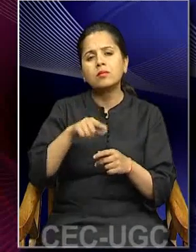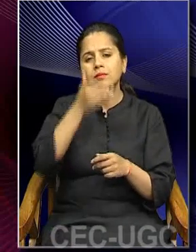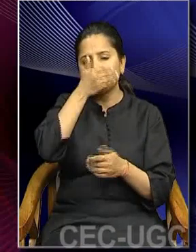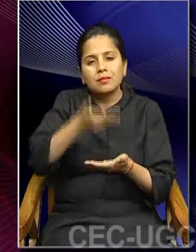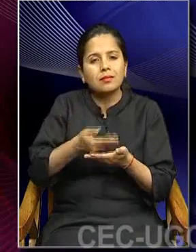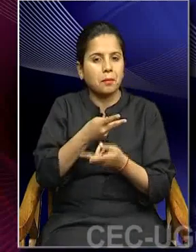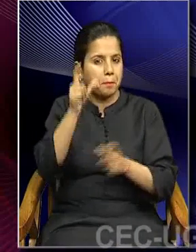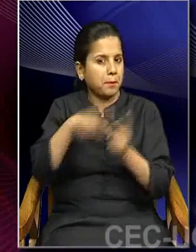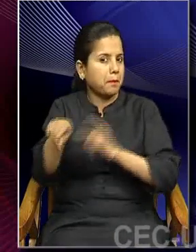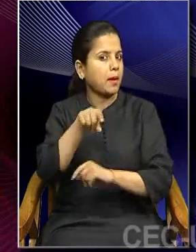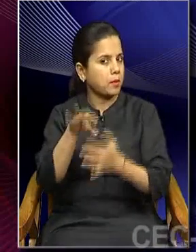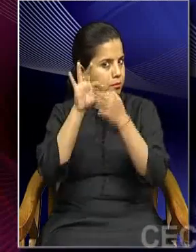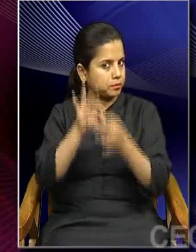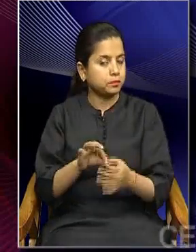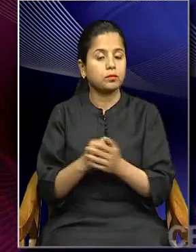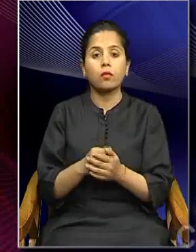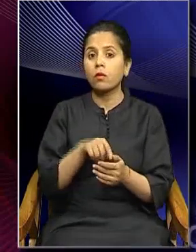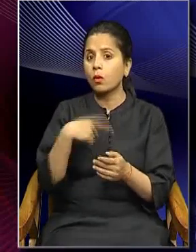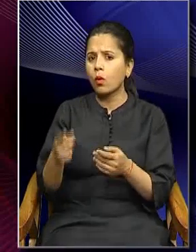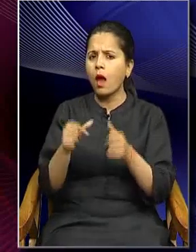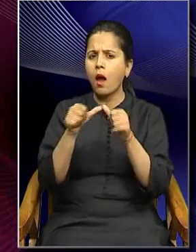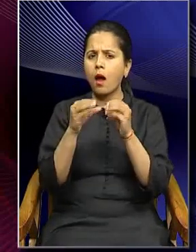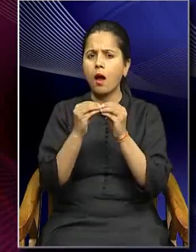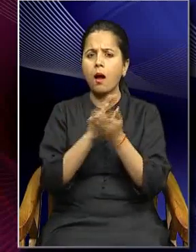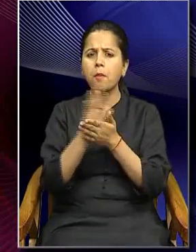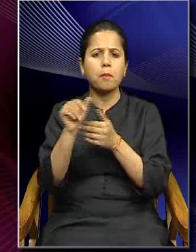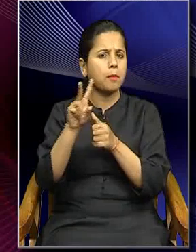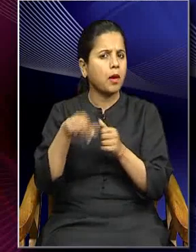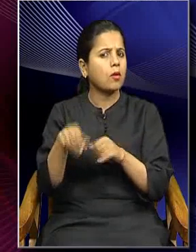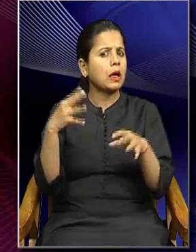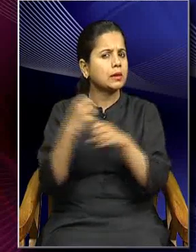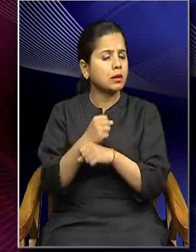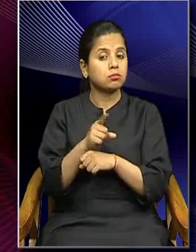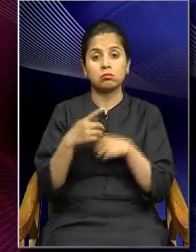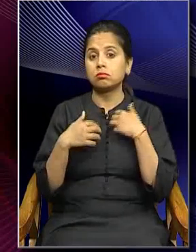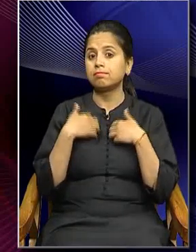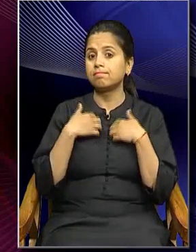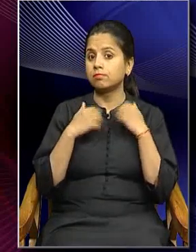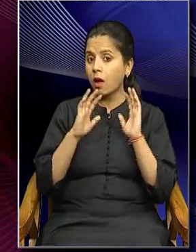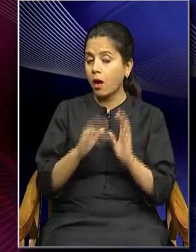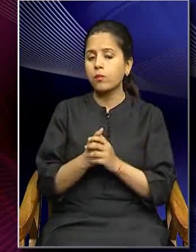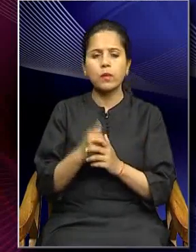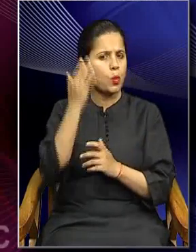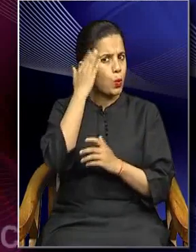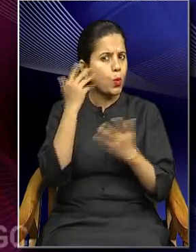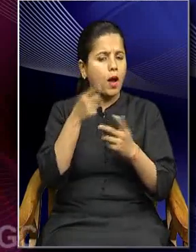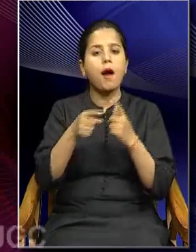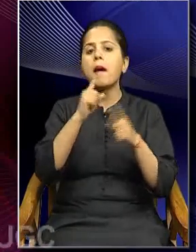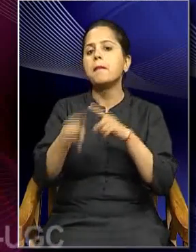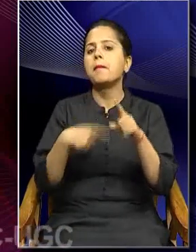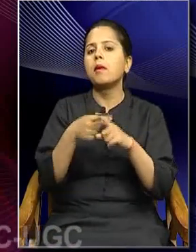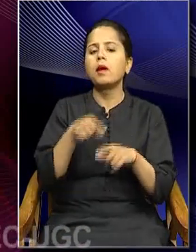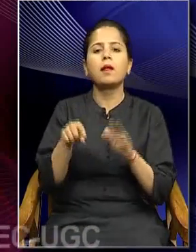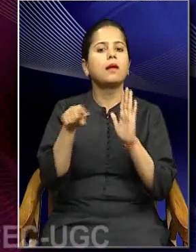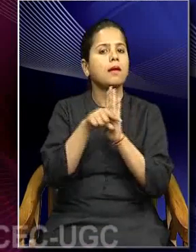the seventh padartha, which is Abhav, is also interesting because it is about